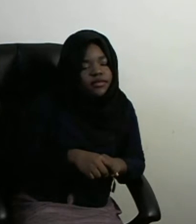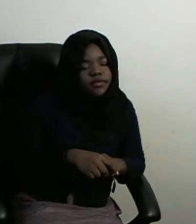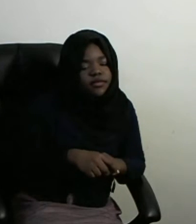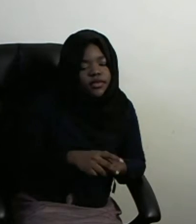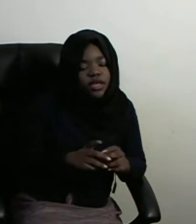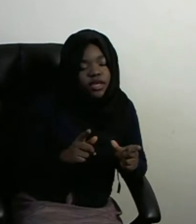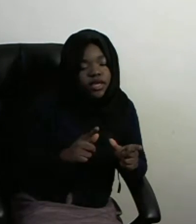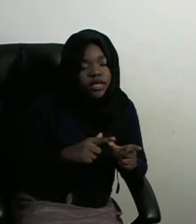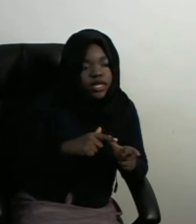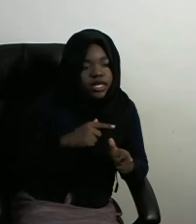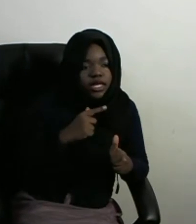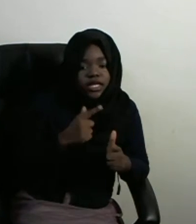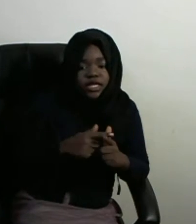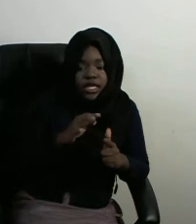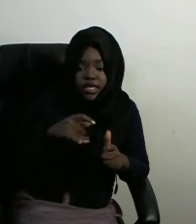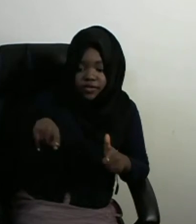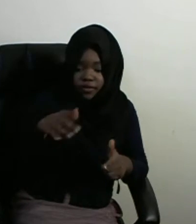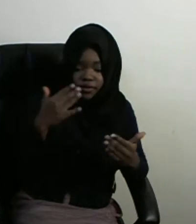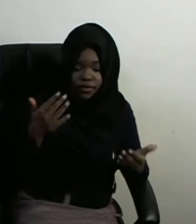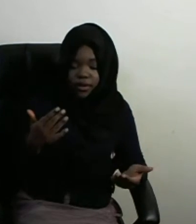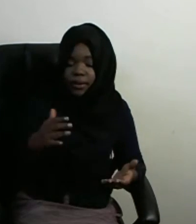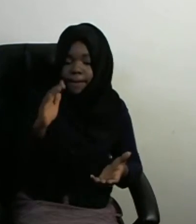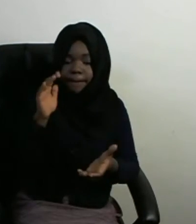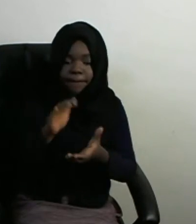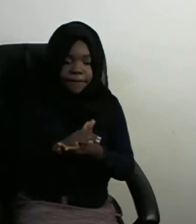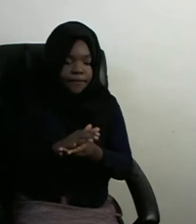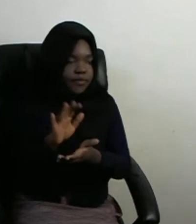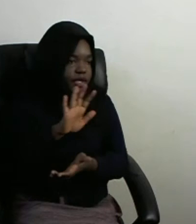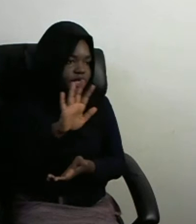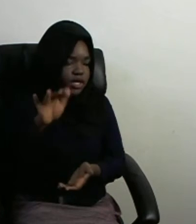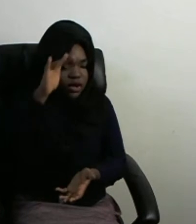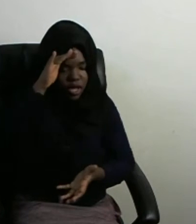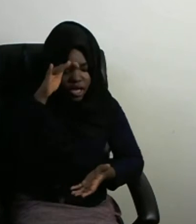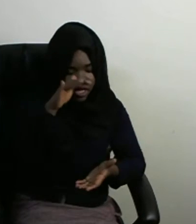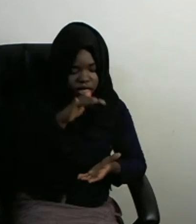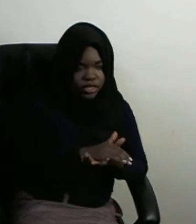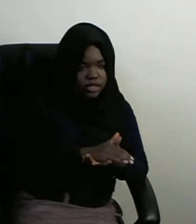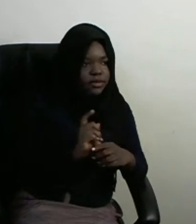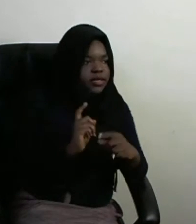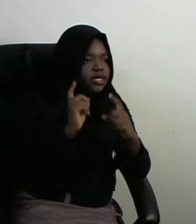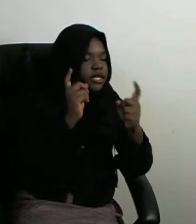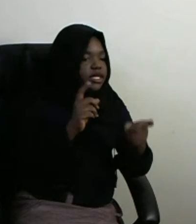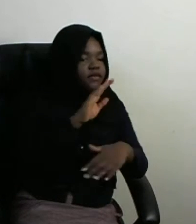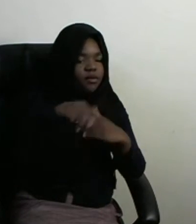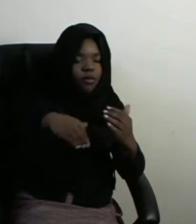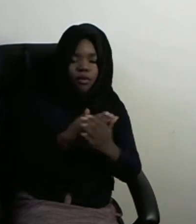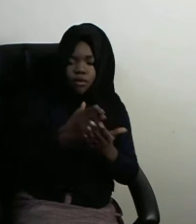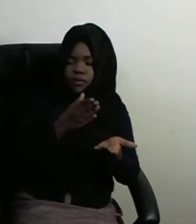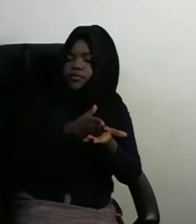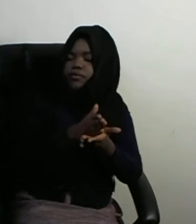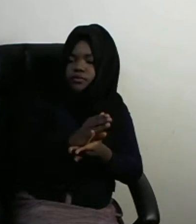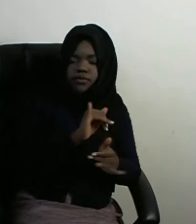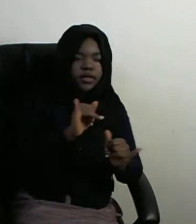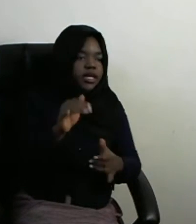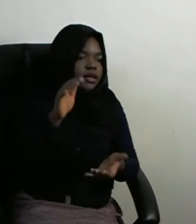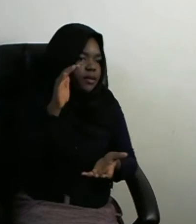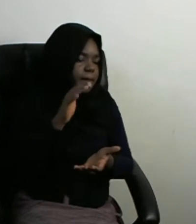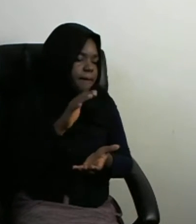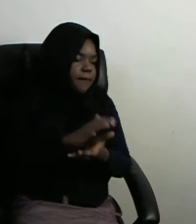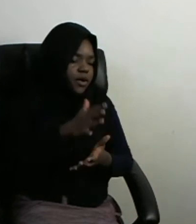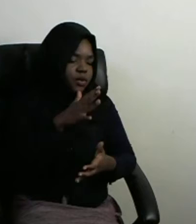Then if they are married and their husbands give them all the rights as married